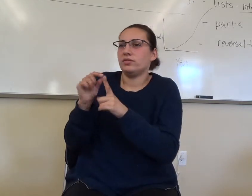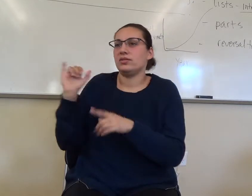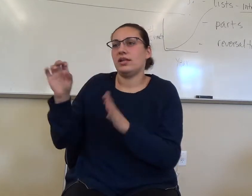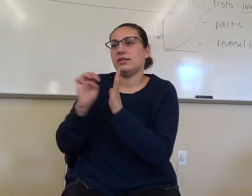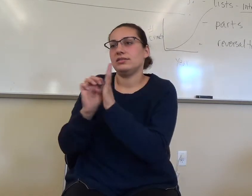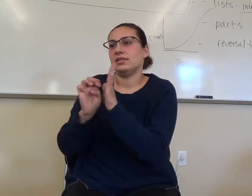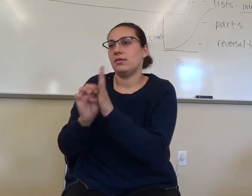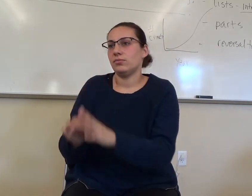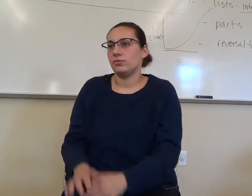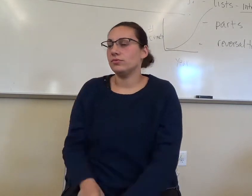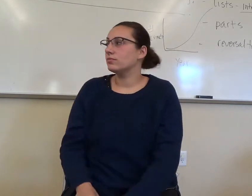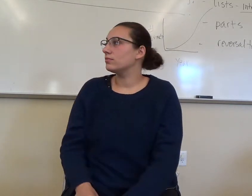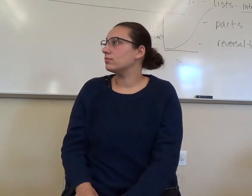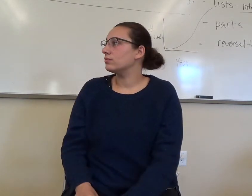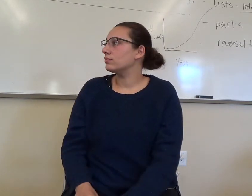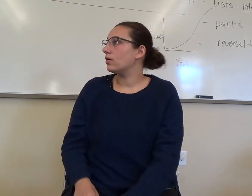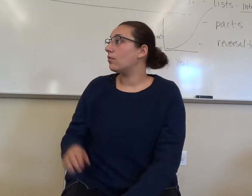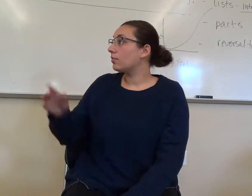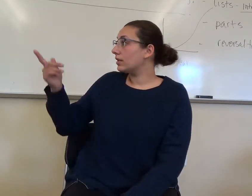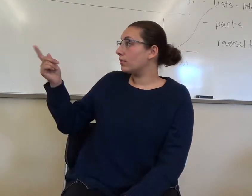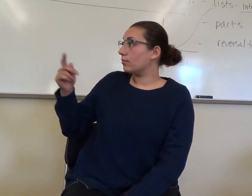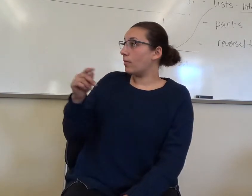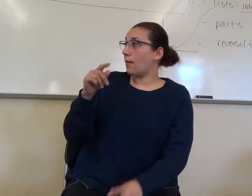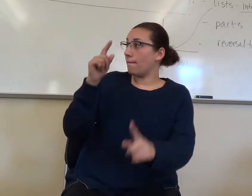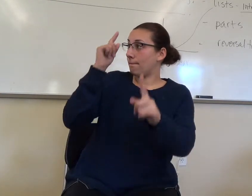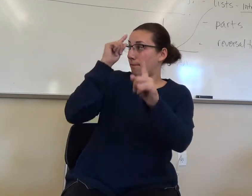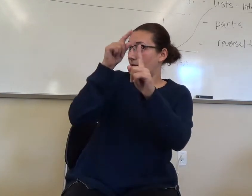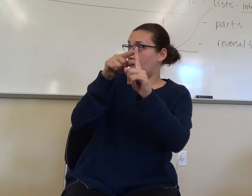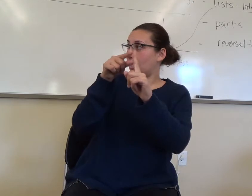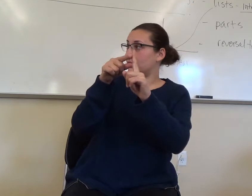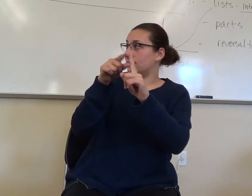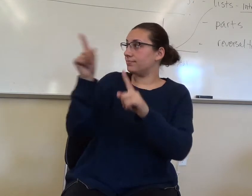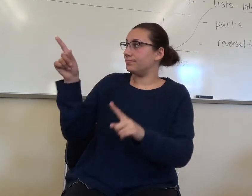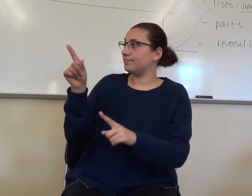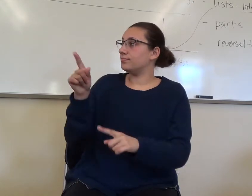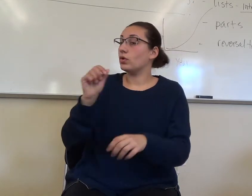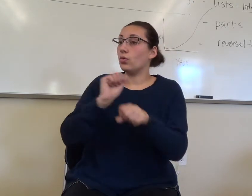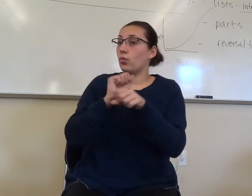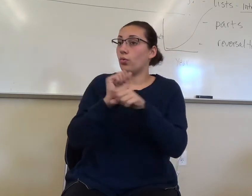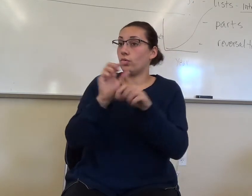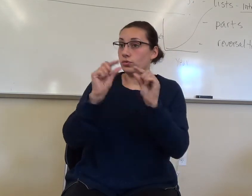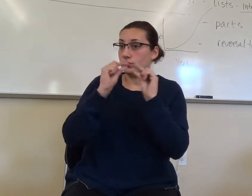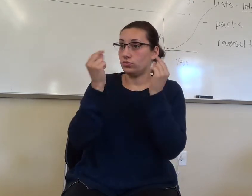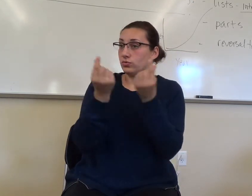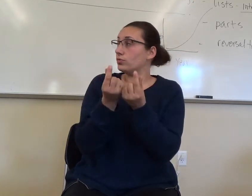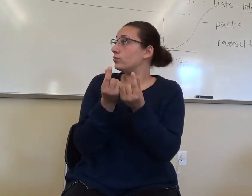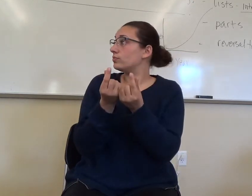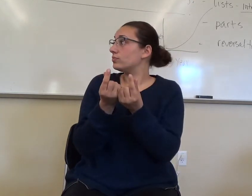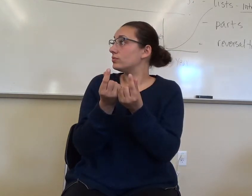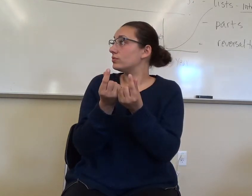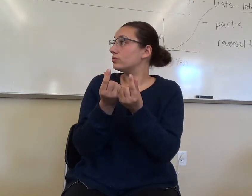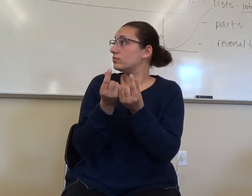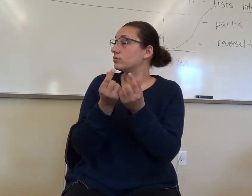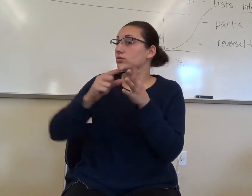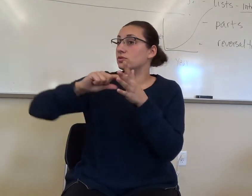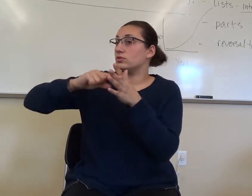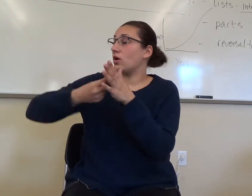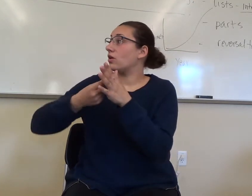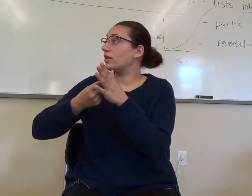writers groups, workers groups were started in the mid-1800s in response to a bunch of things. That's not quite good enough. You want